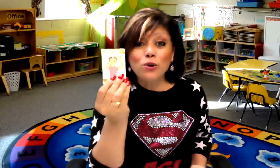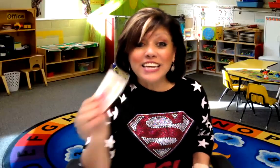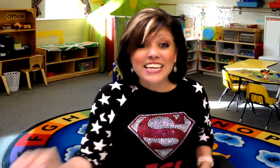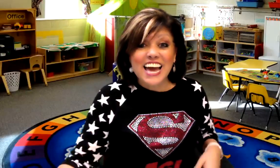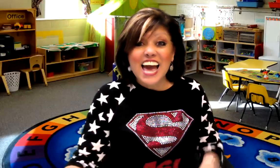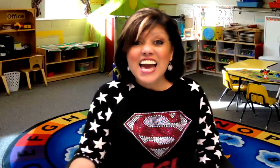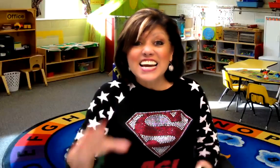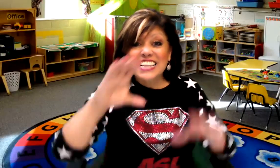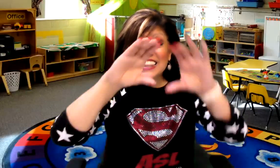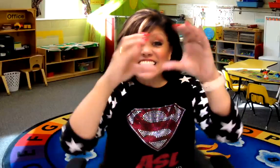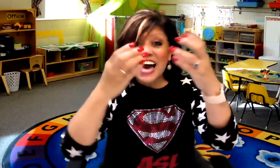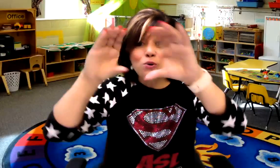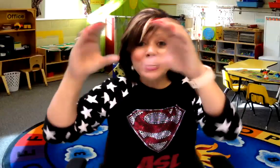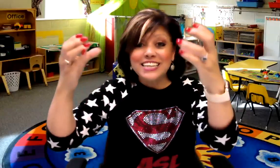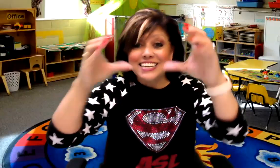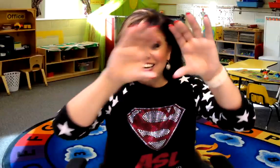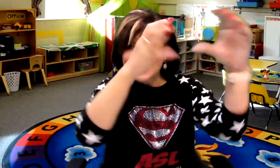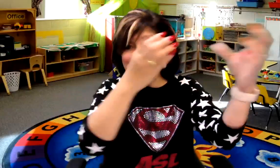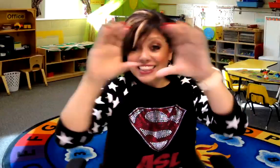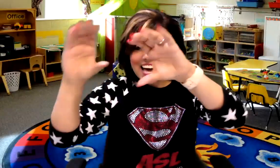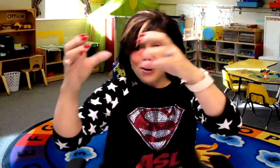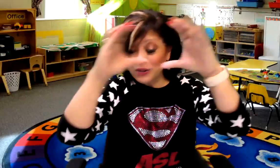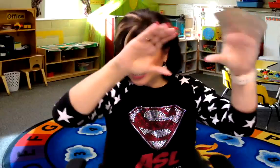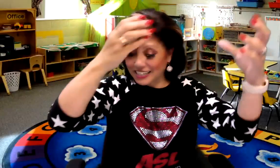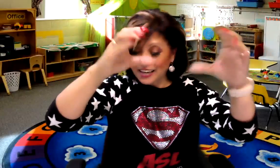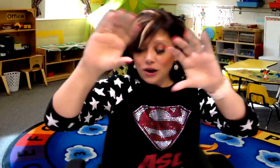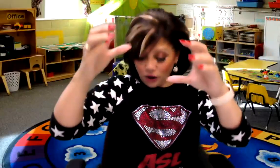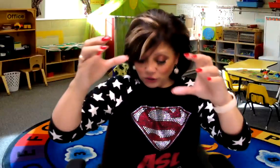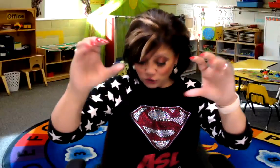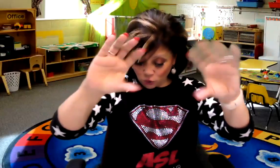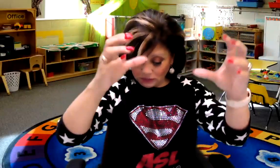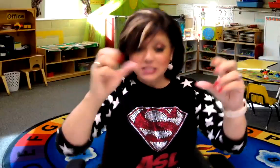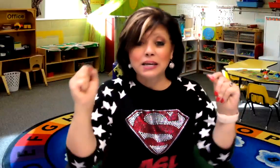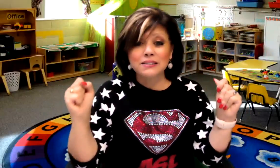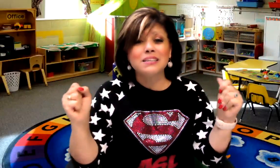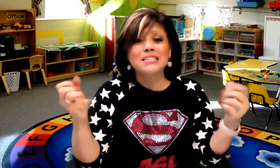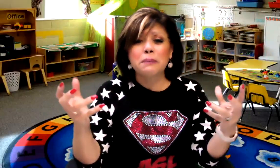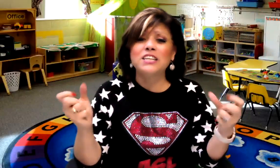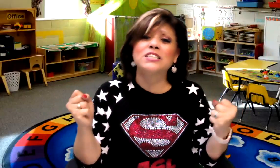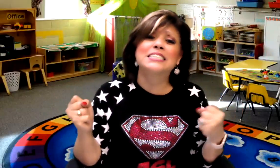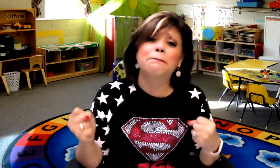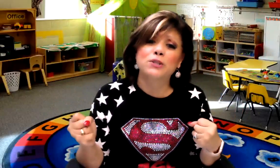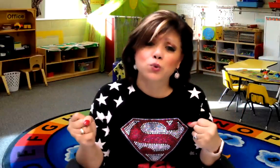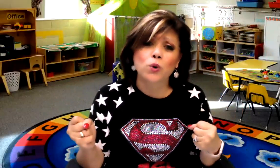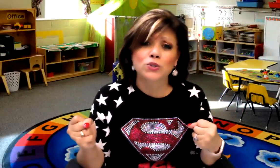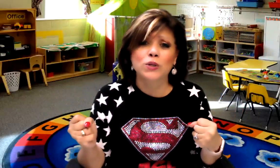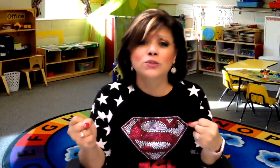Cloudy, cloudy, cloudy. Oh, storm in Spanish is tempestuoso. Let's do